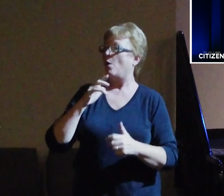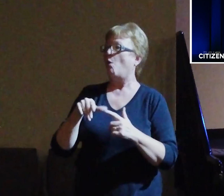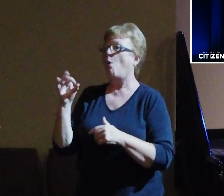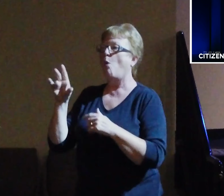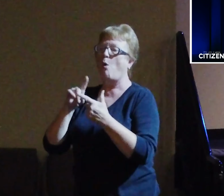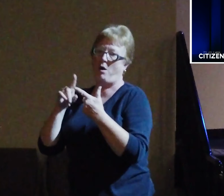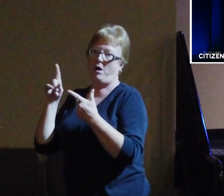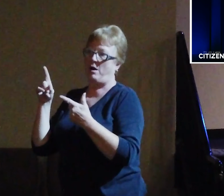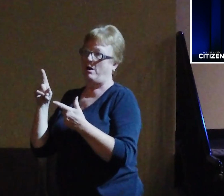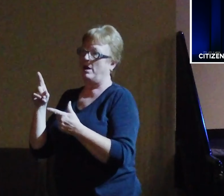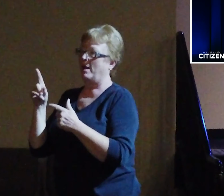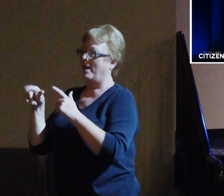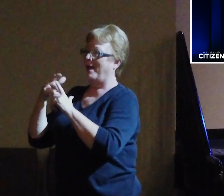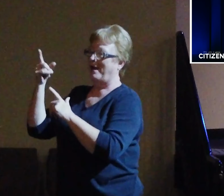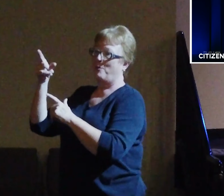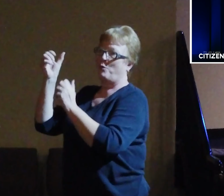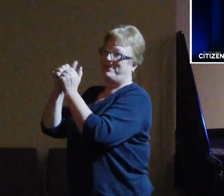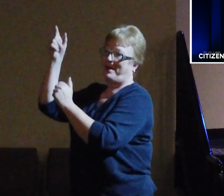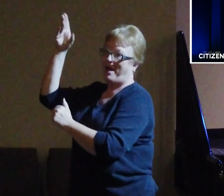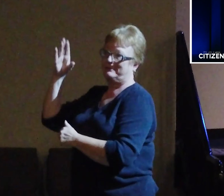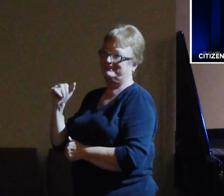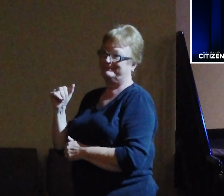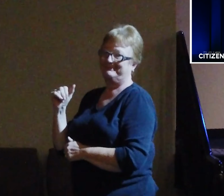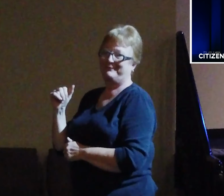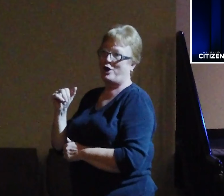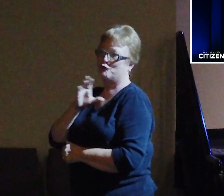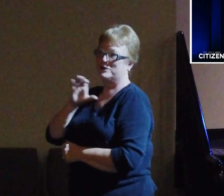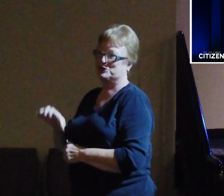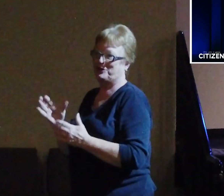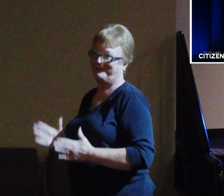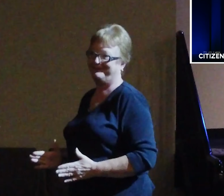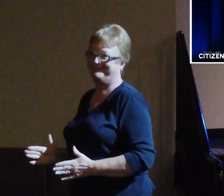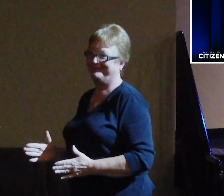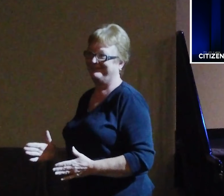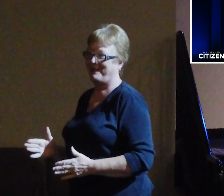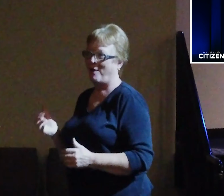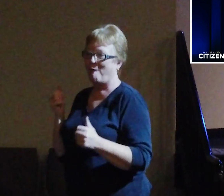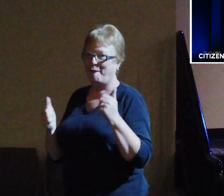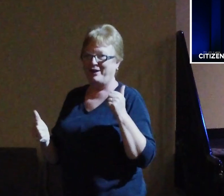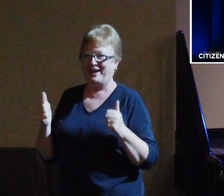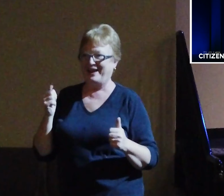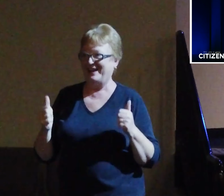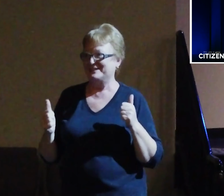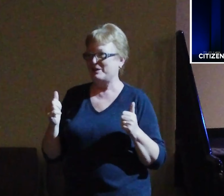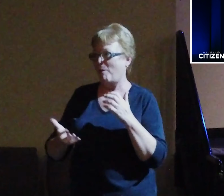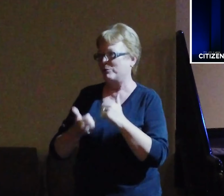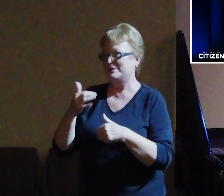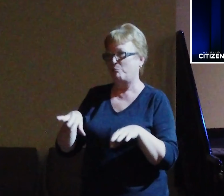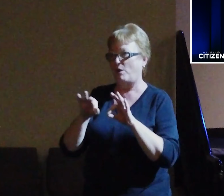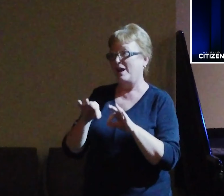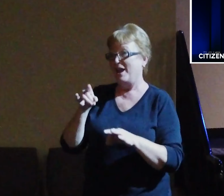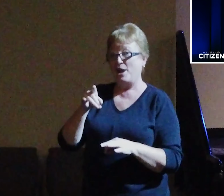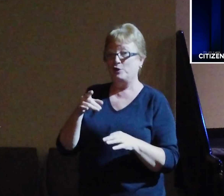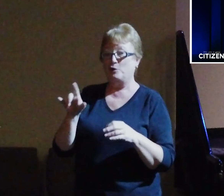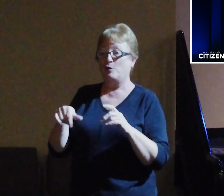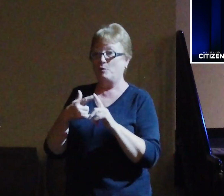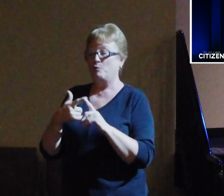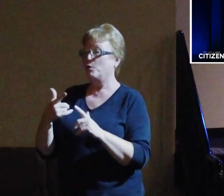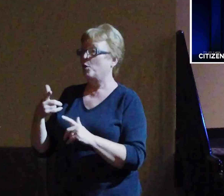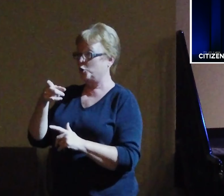Being a good Canadian obviously doesn't mean that we'll be good Christians, but being a good Christian should mean that we are the best of